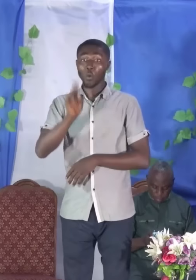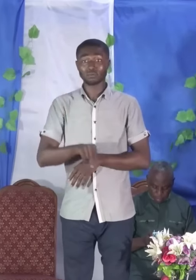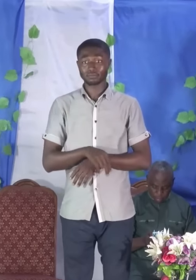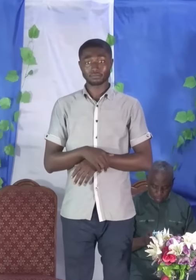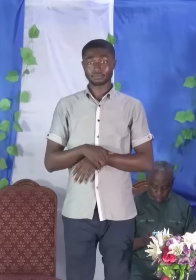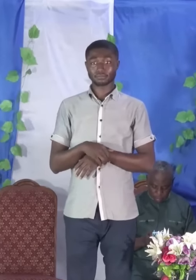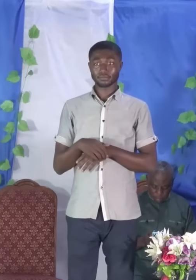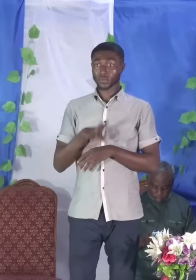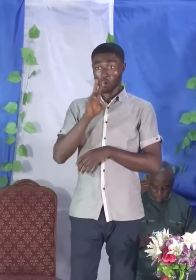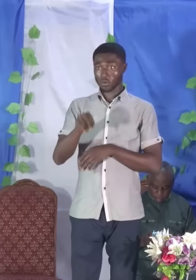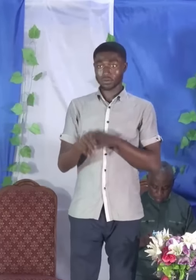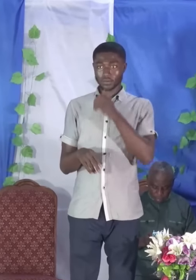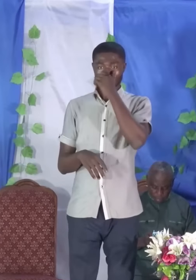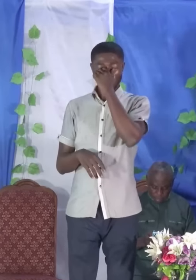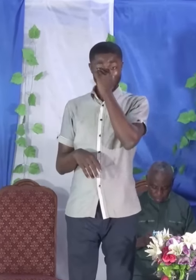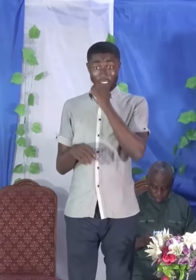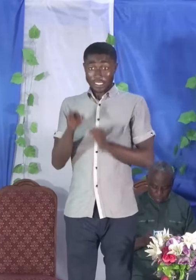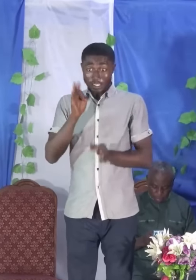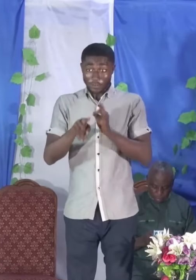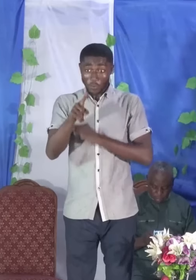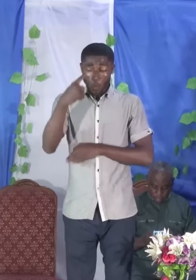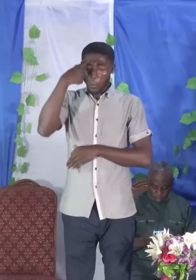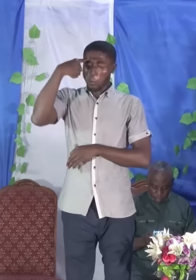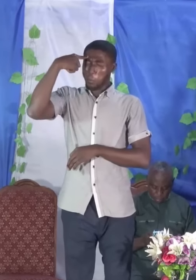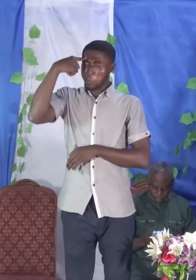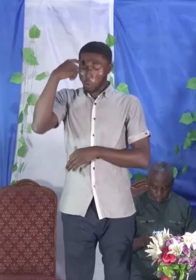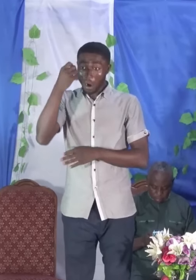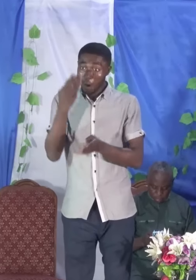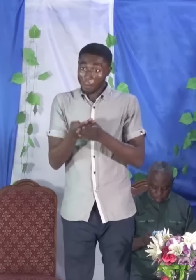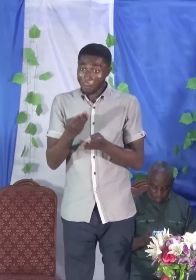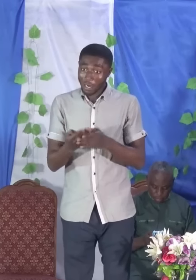den den den den den den den unya me suma osom no ani tie ni tie nya me som